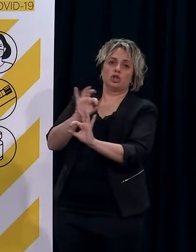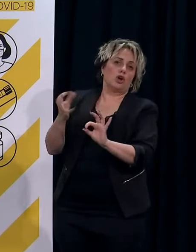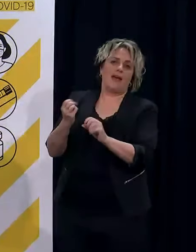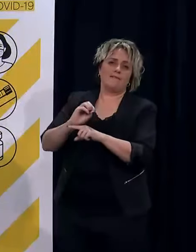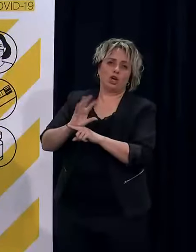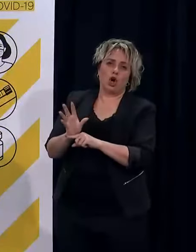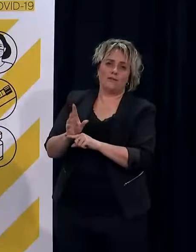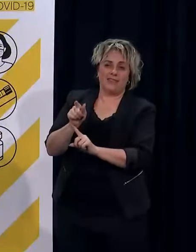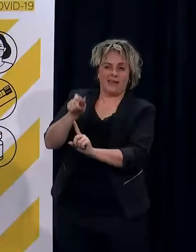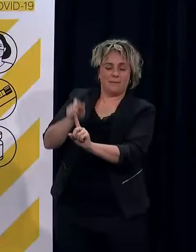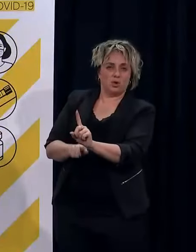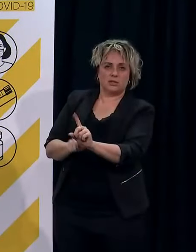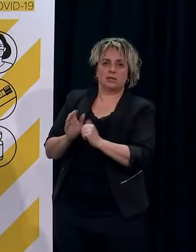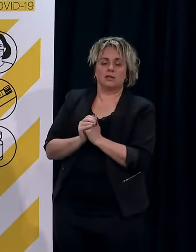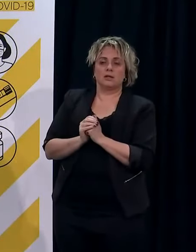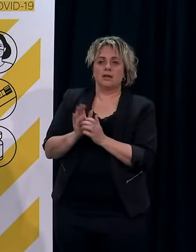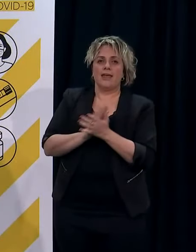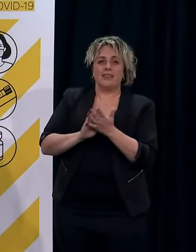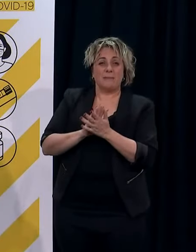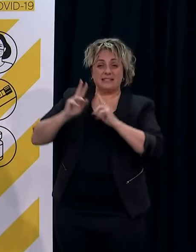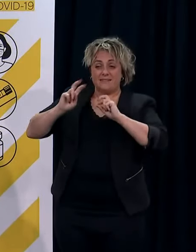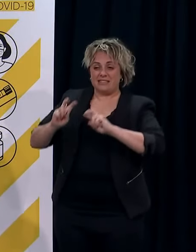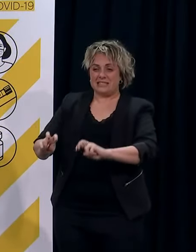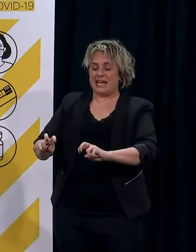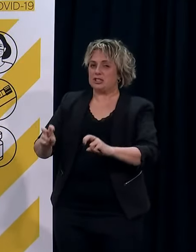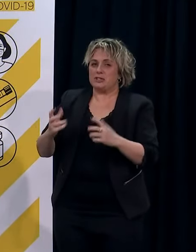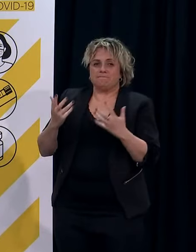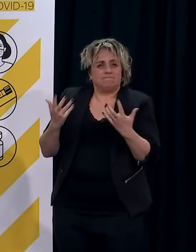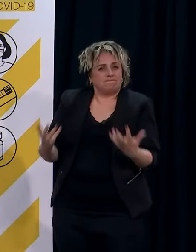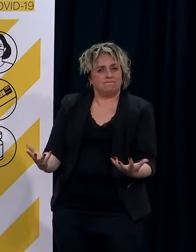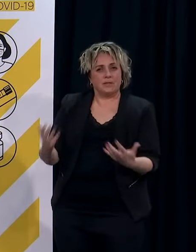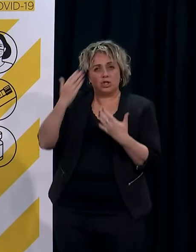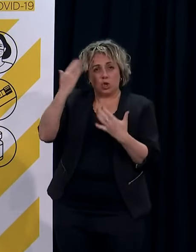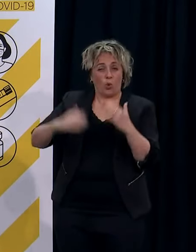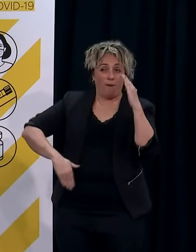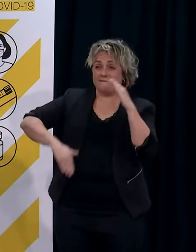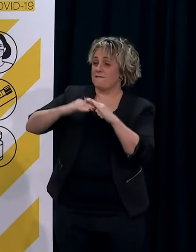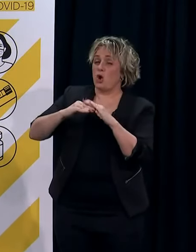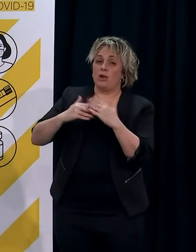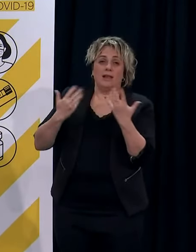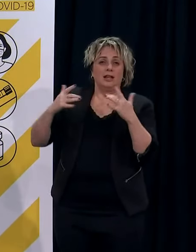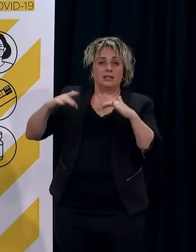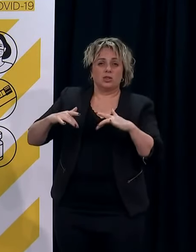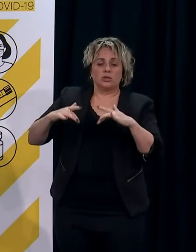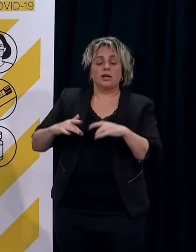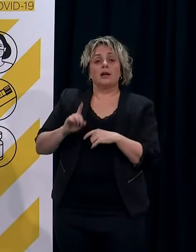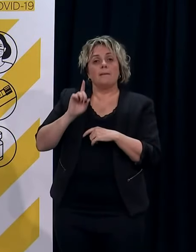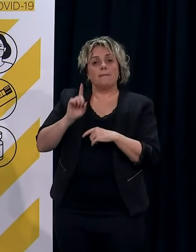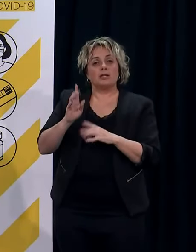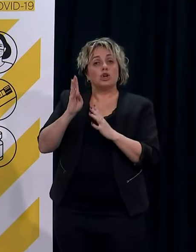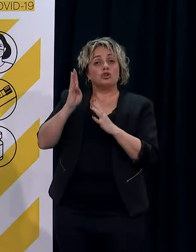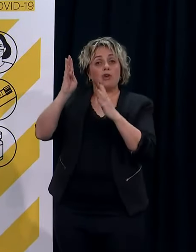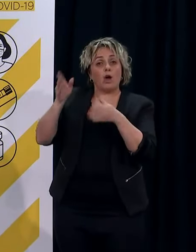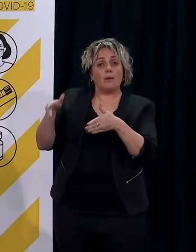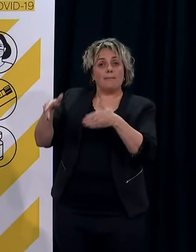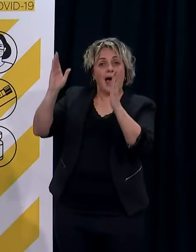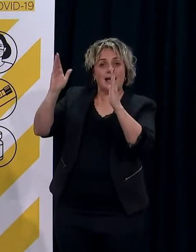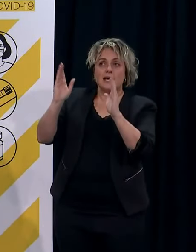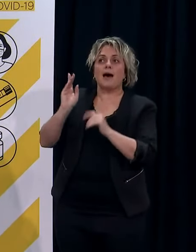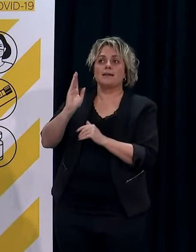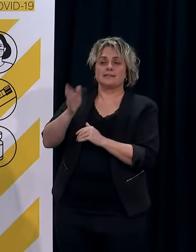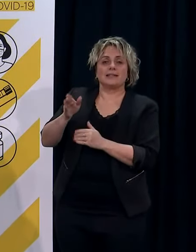are no further along in that case investigation. But what I can update you on is that we do, the Crown Plaza continues to be